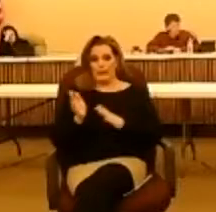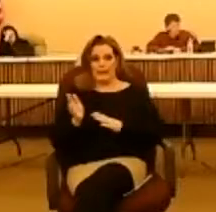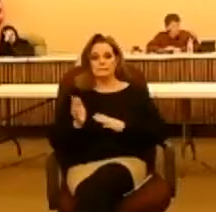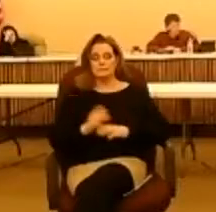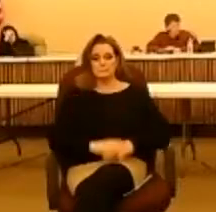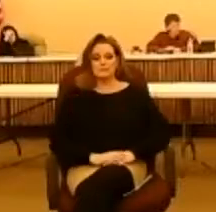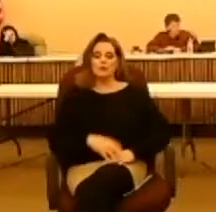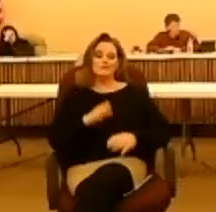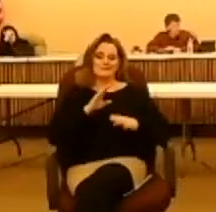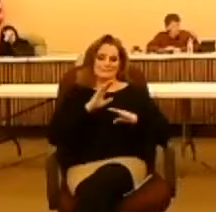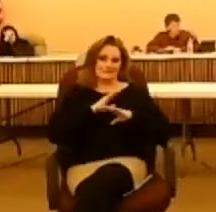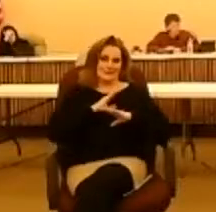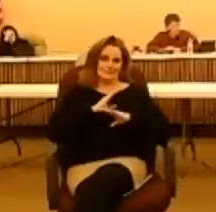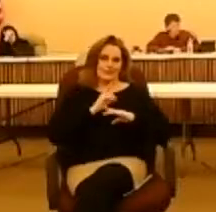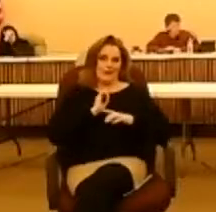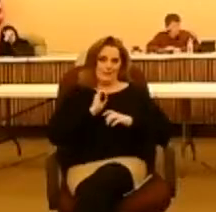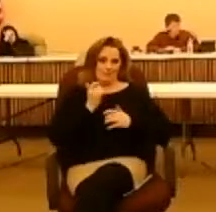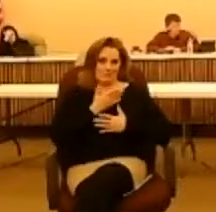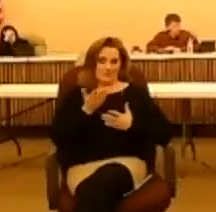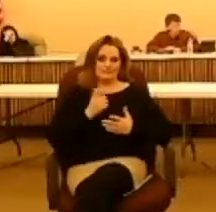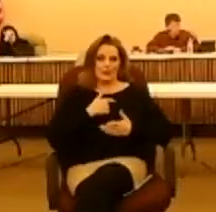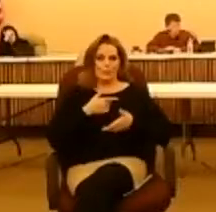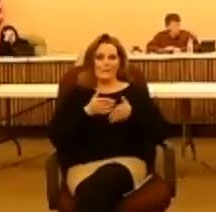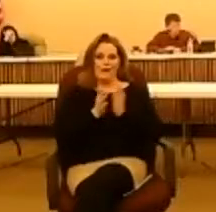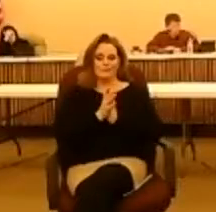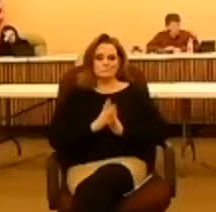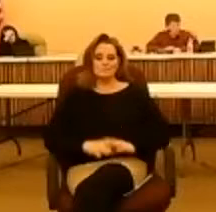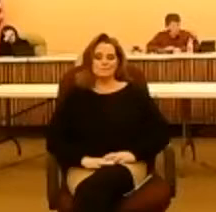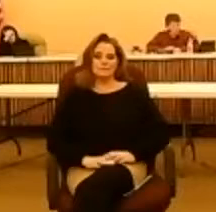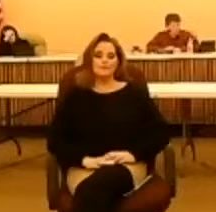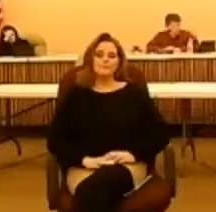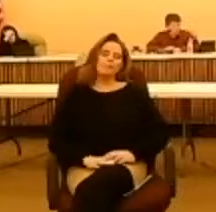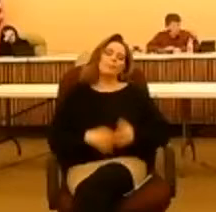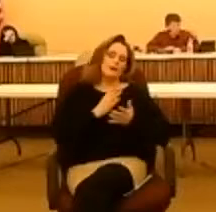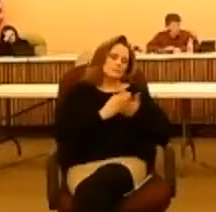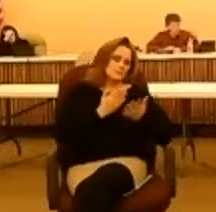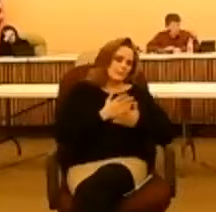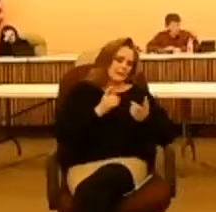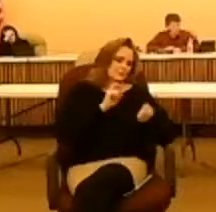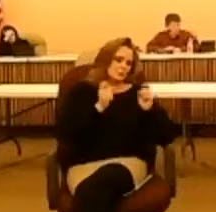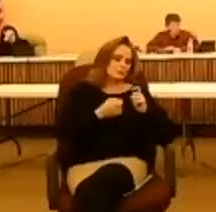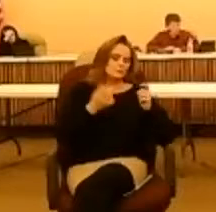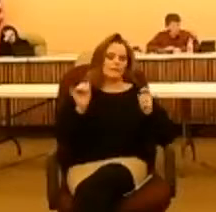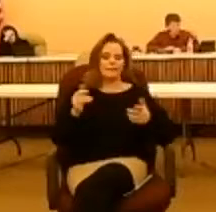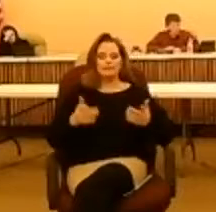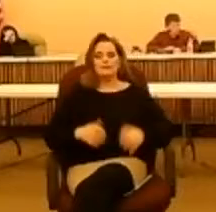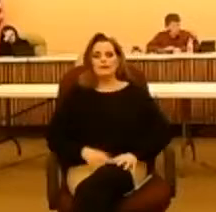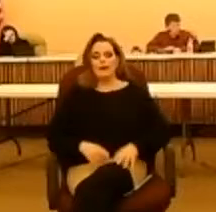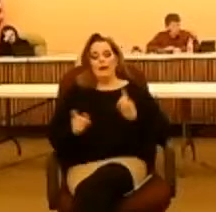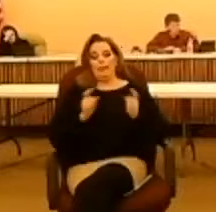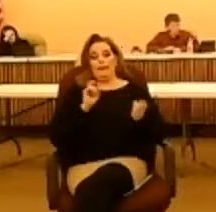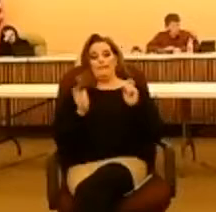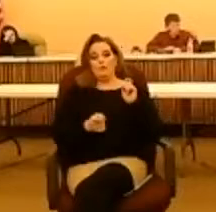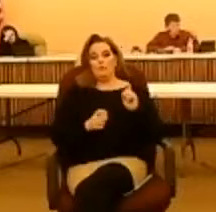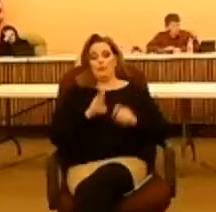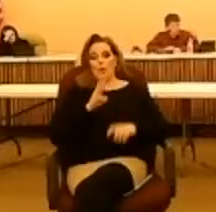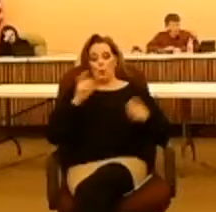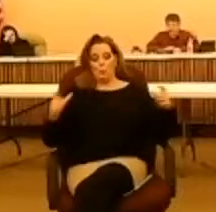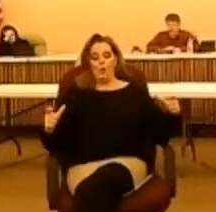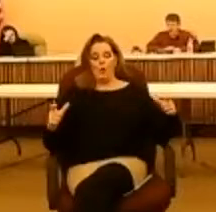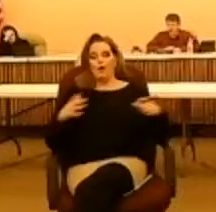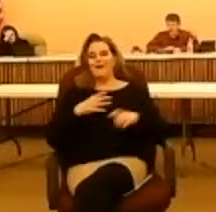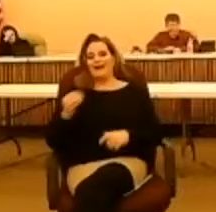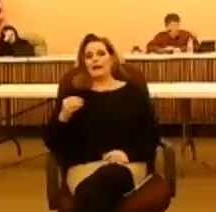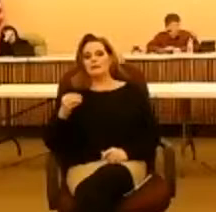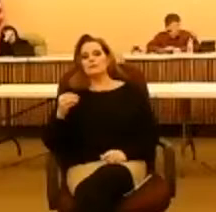lot of what we discussed. So some of the notable changes, they shifted ponds and berms around